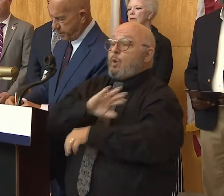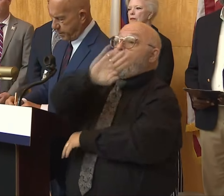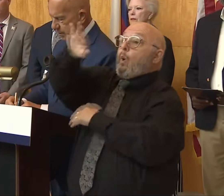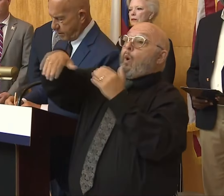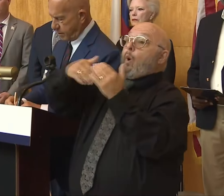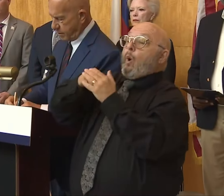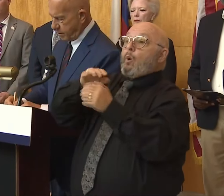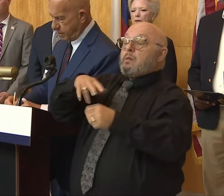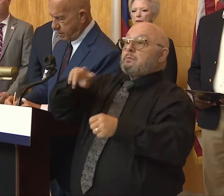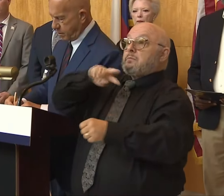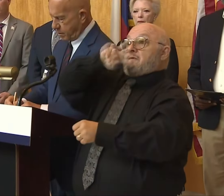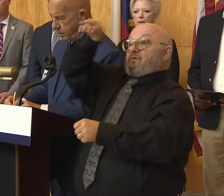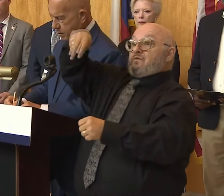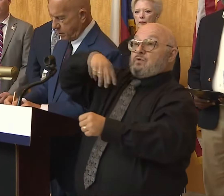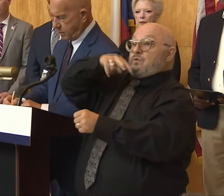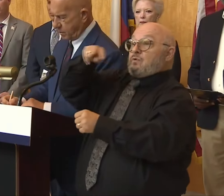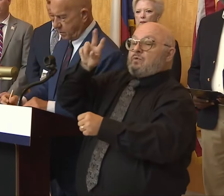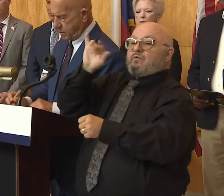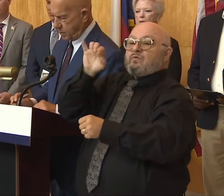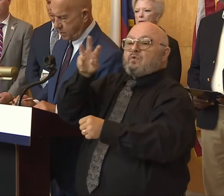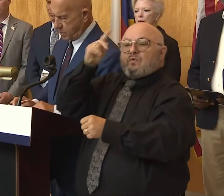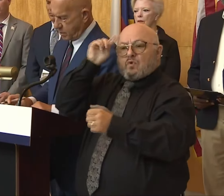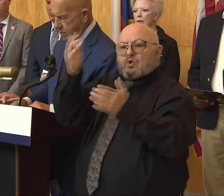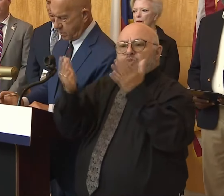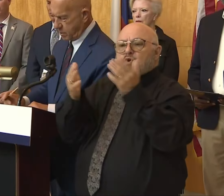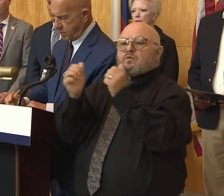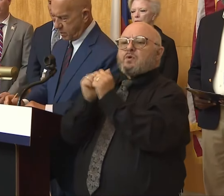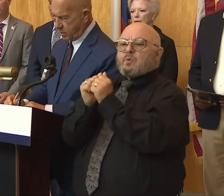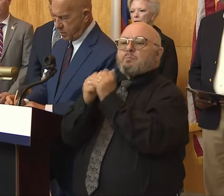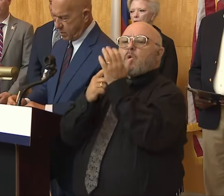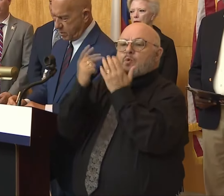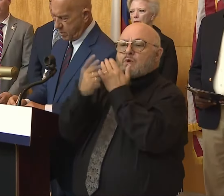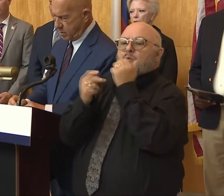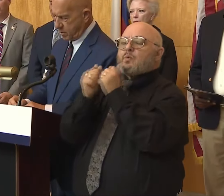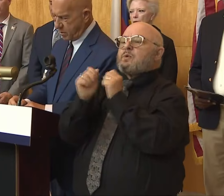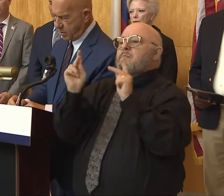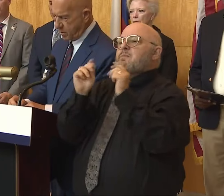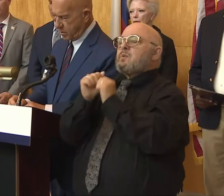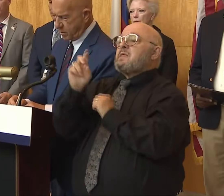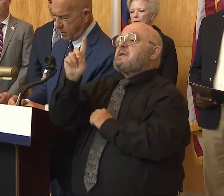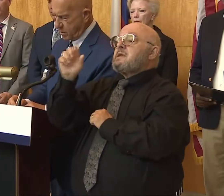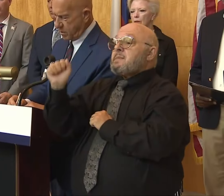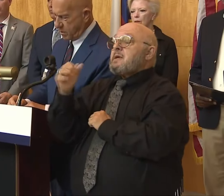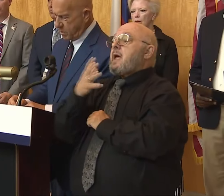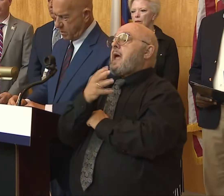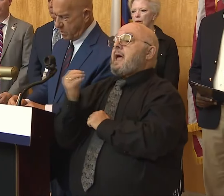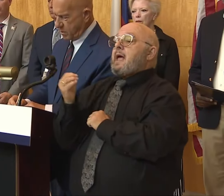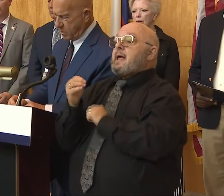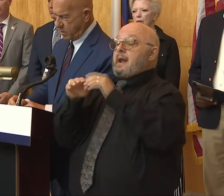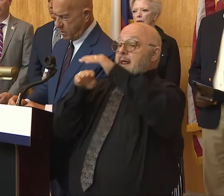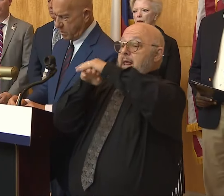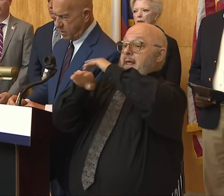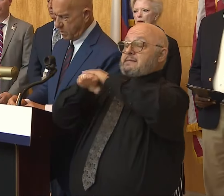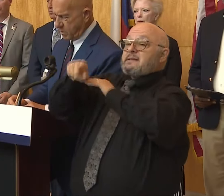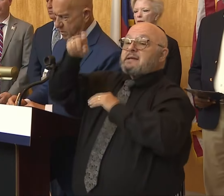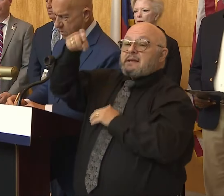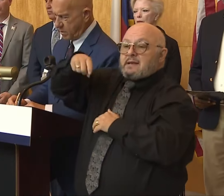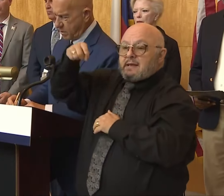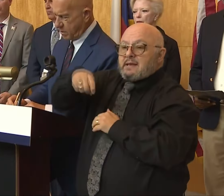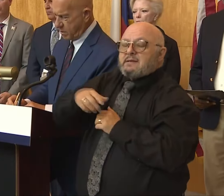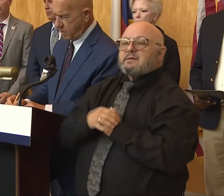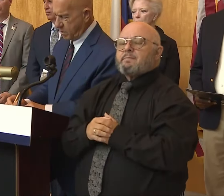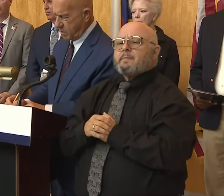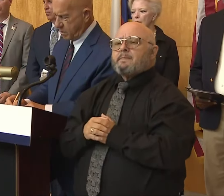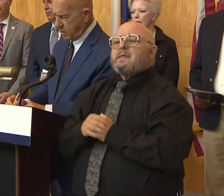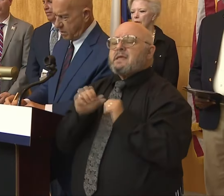view at services and programs for people with disabilities and those with access needs.